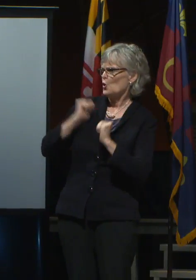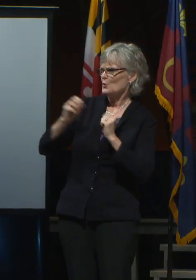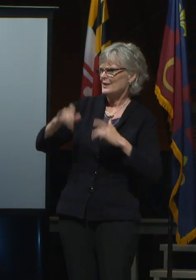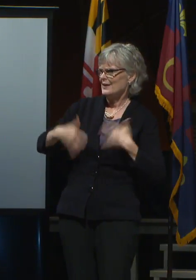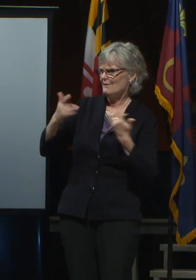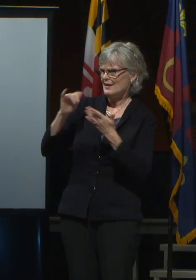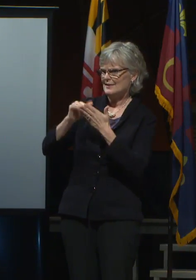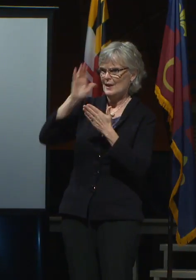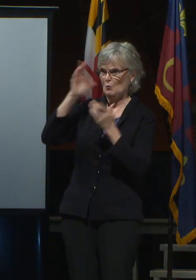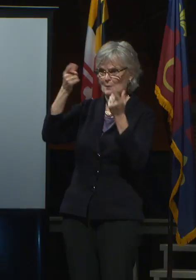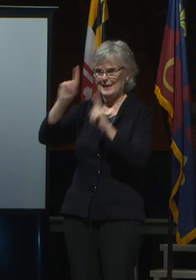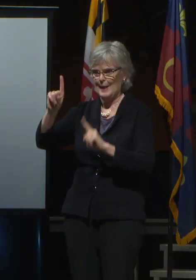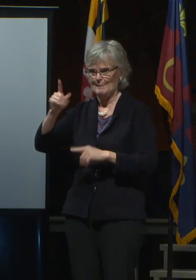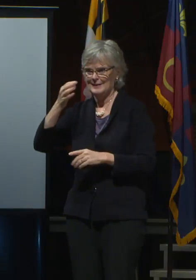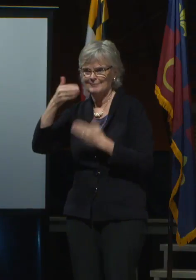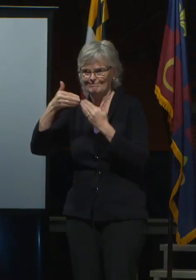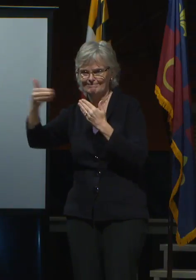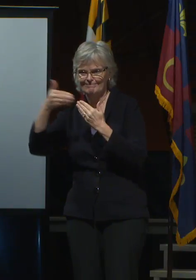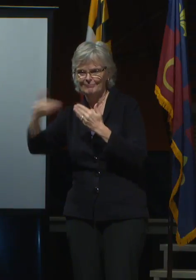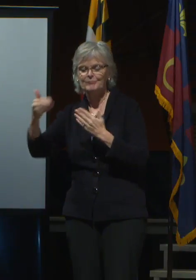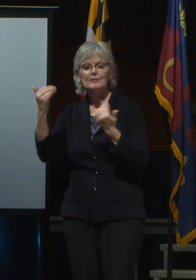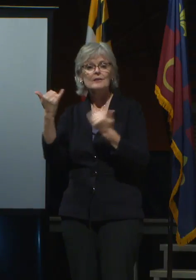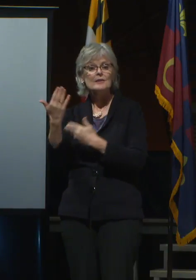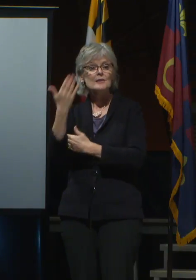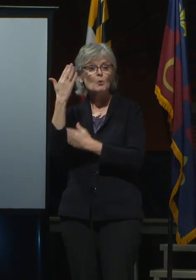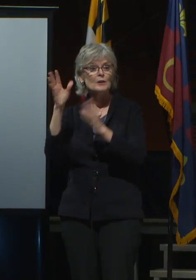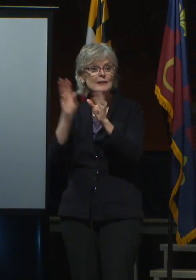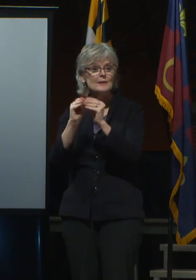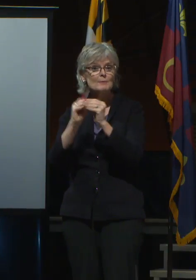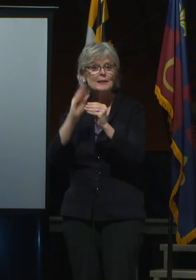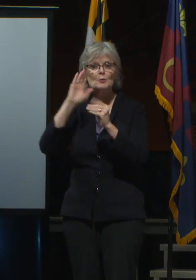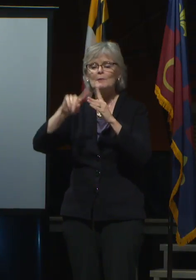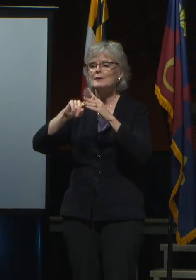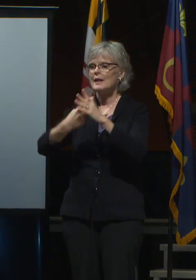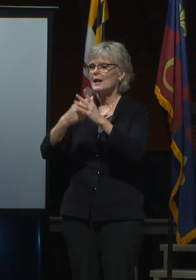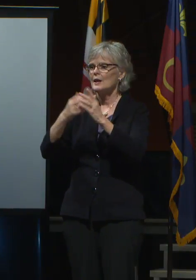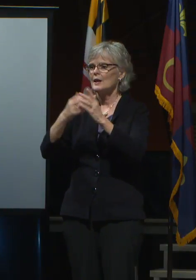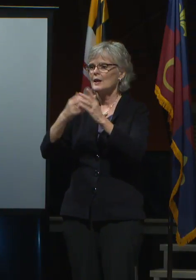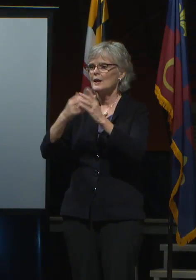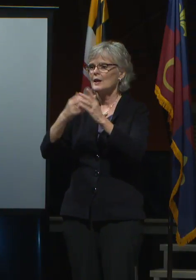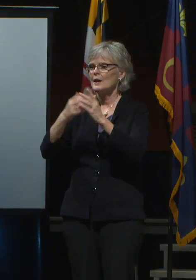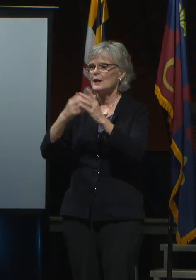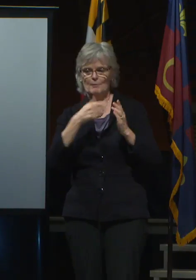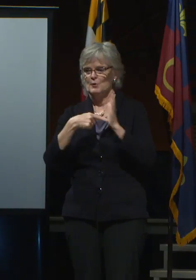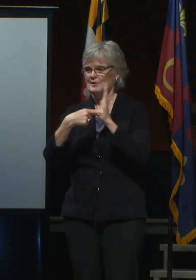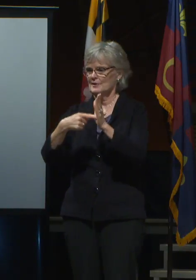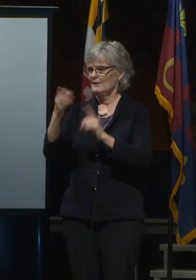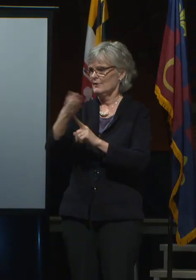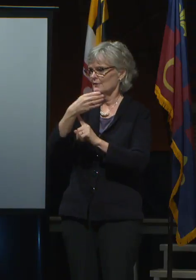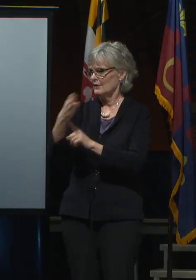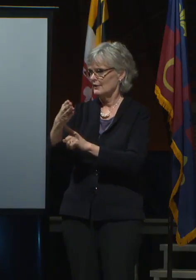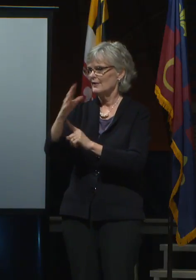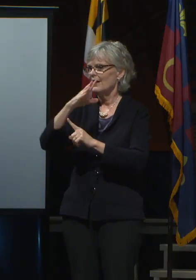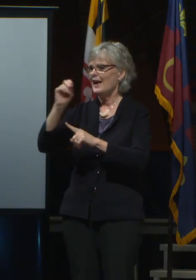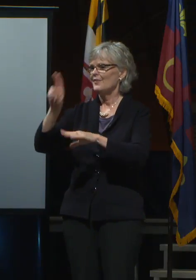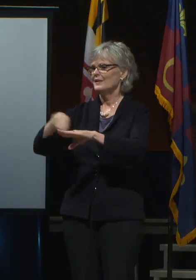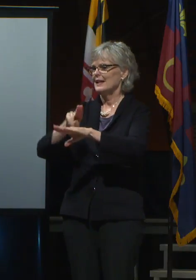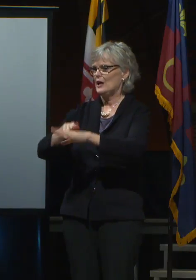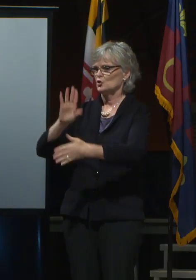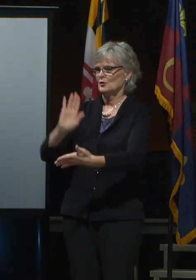events. We will begin this morning's meeting with a presentation of colors, followed by the